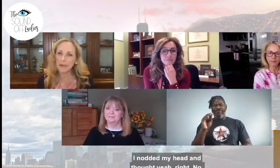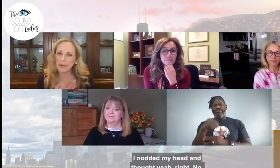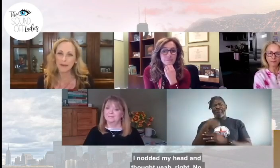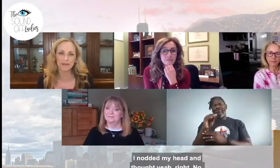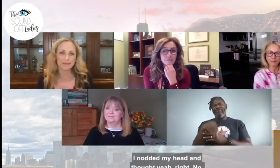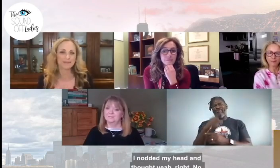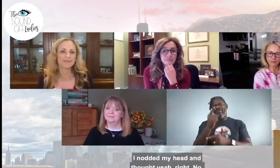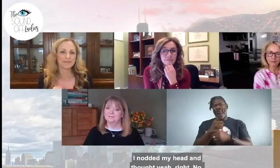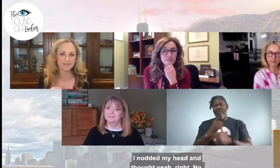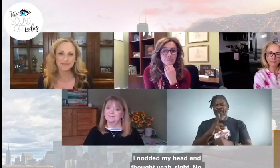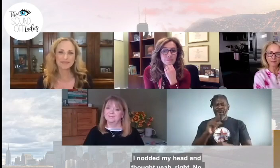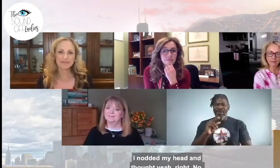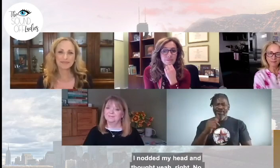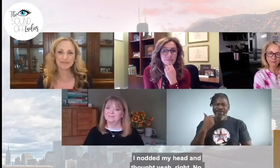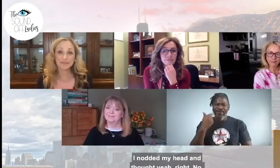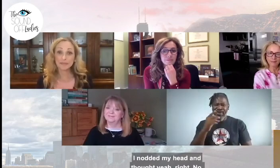And my teacher says, there's a college for you.